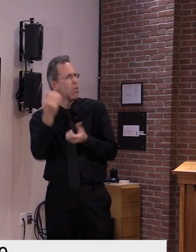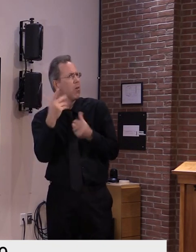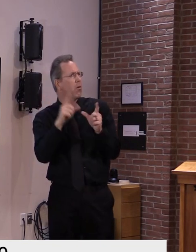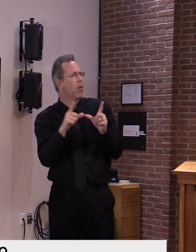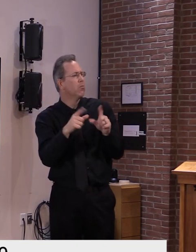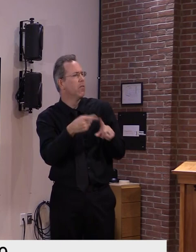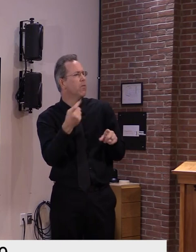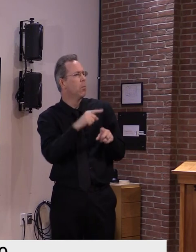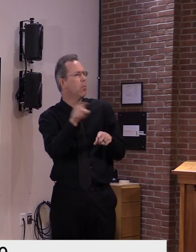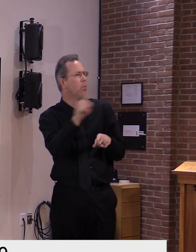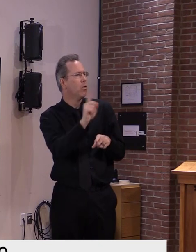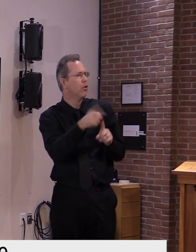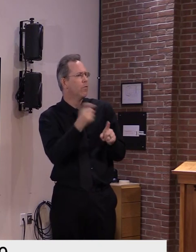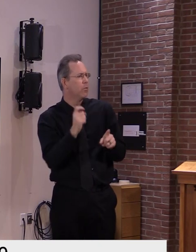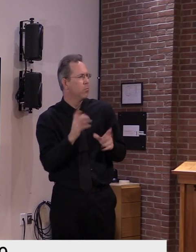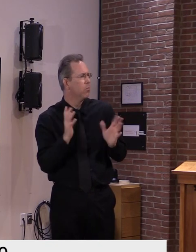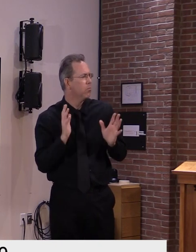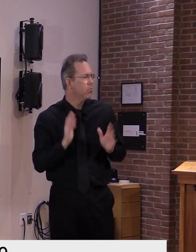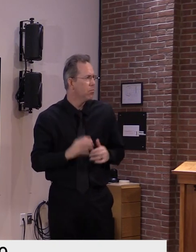Yeah,